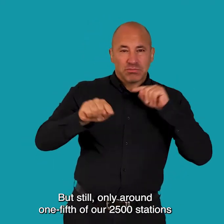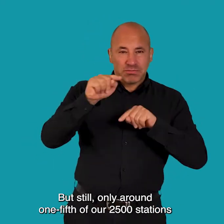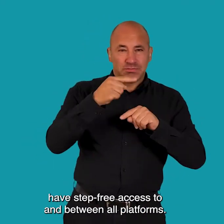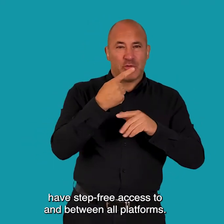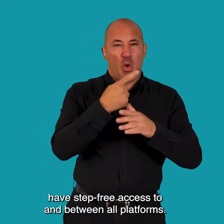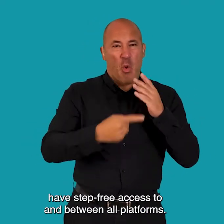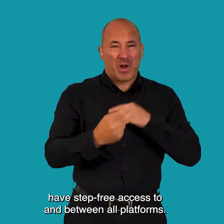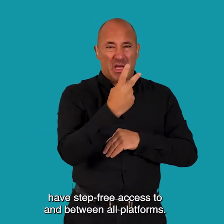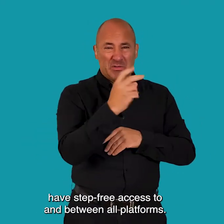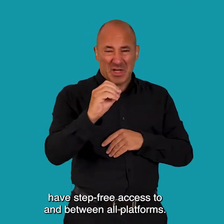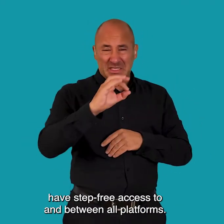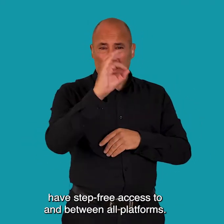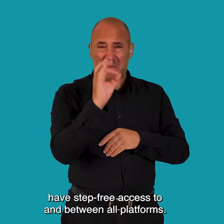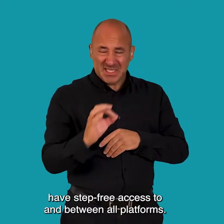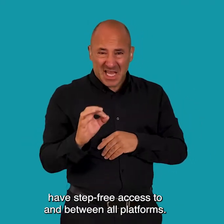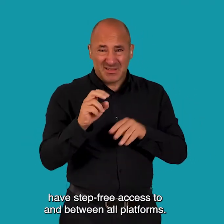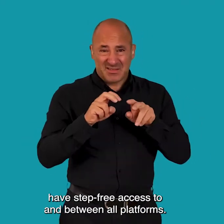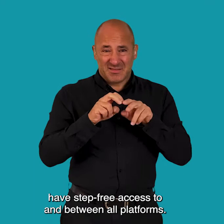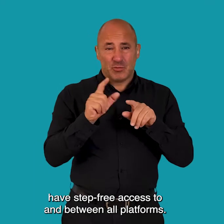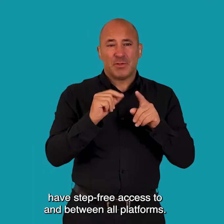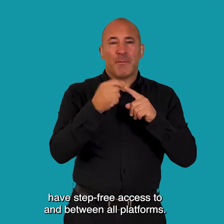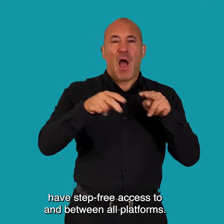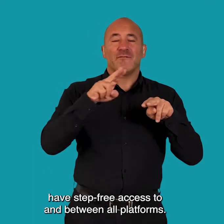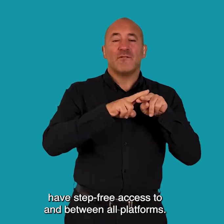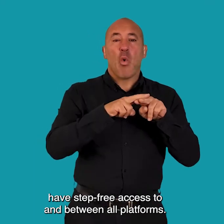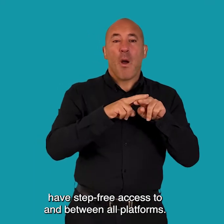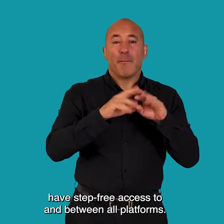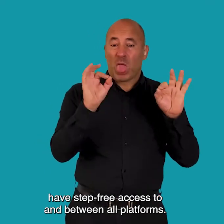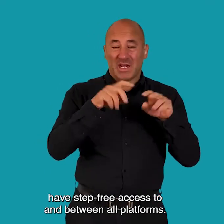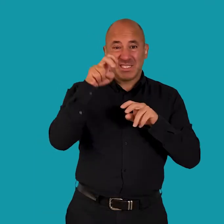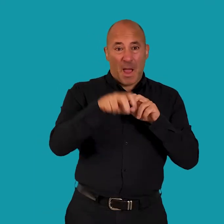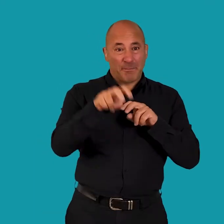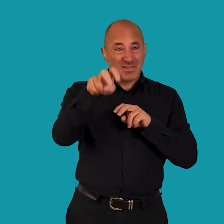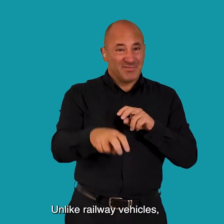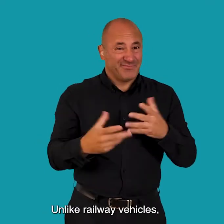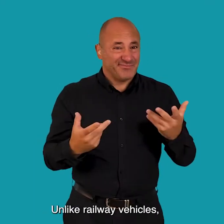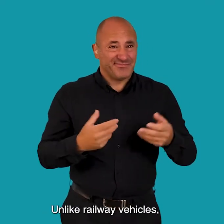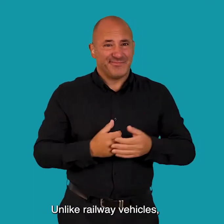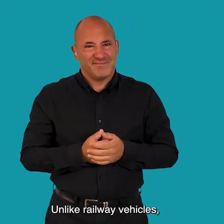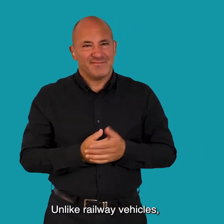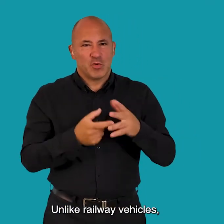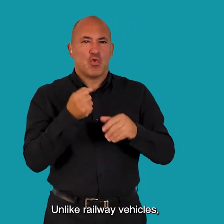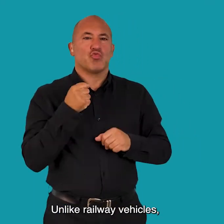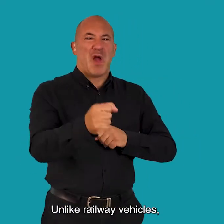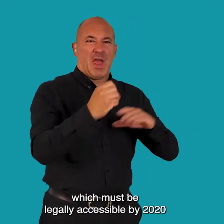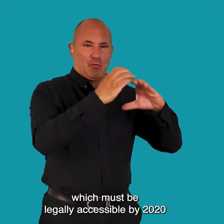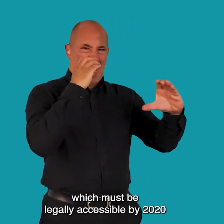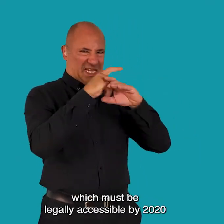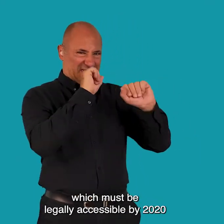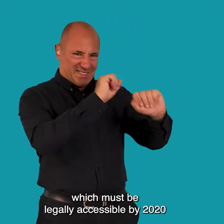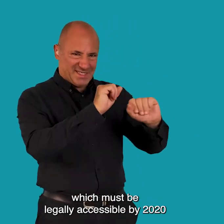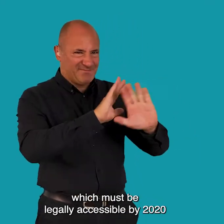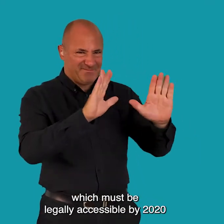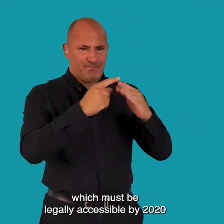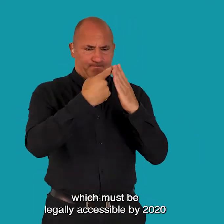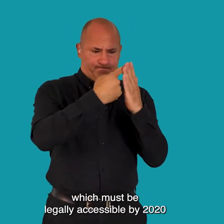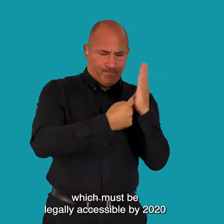have step-free access to and between all platforms. Unlike railway vehicles, which must be legally accessible